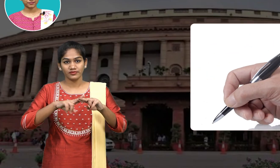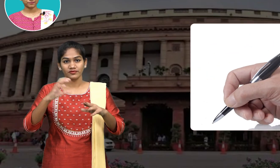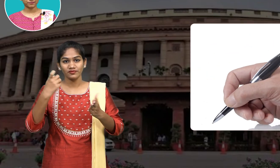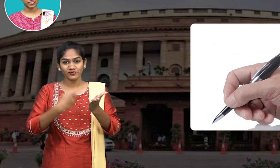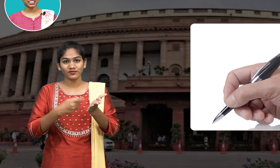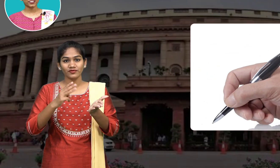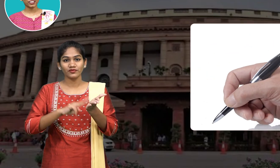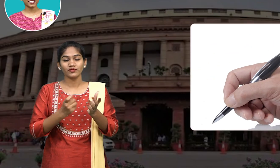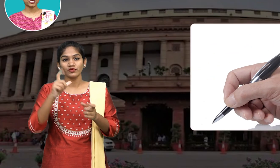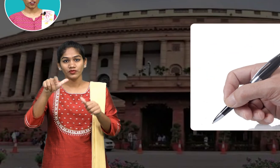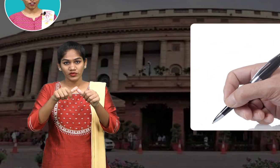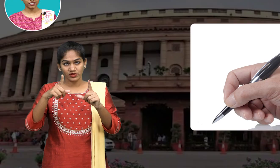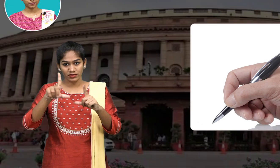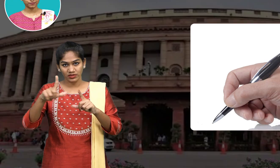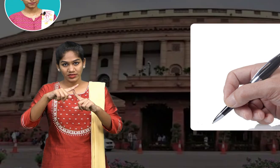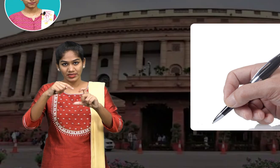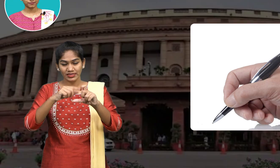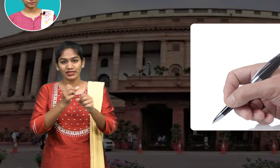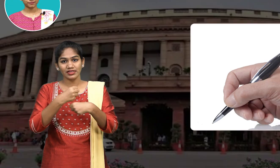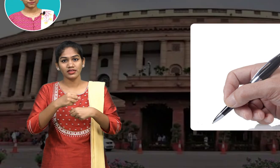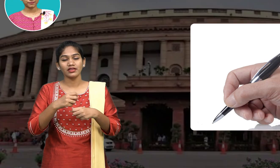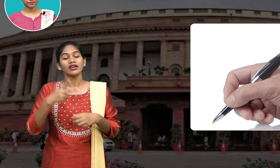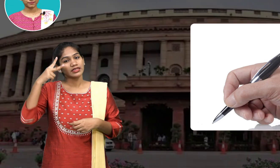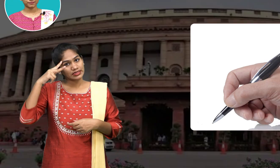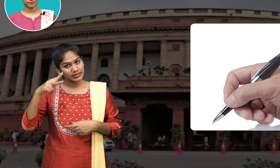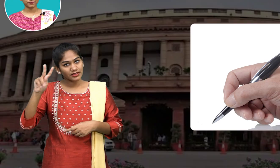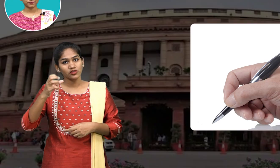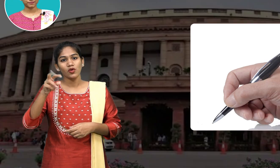formulate, create or